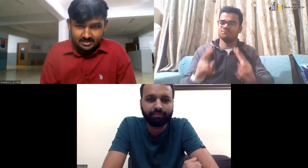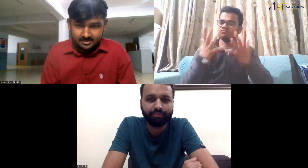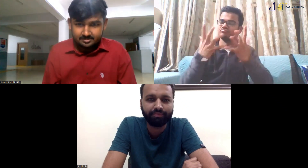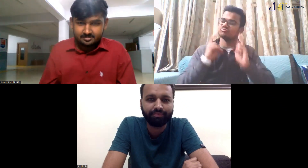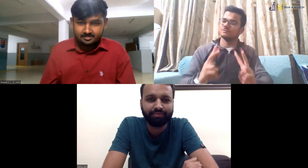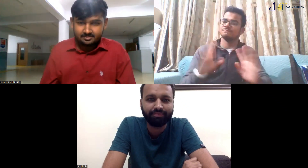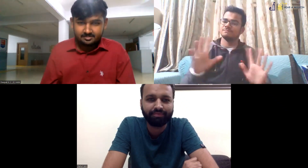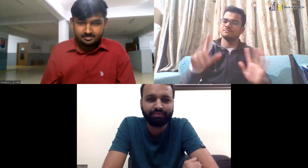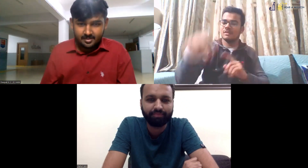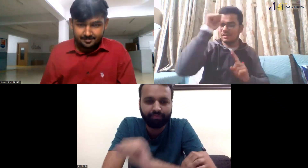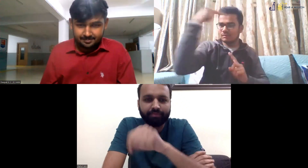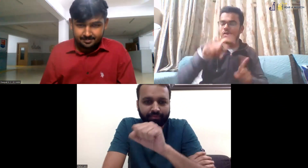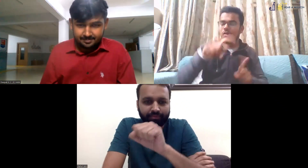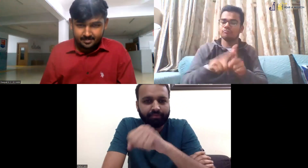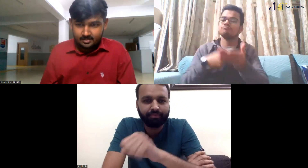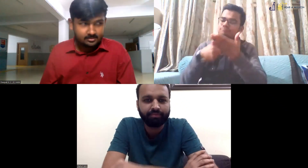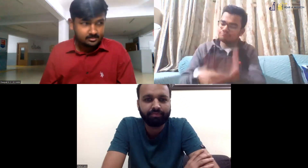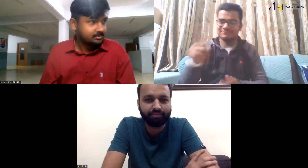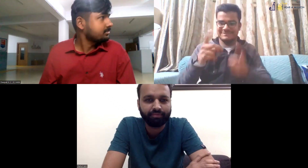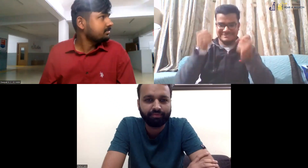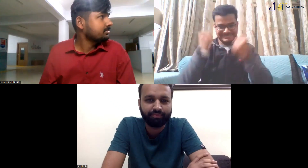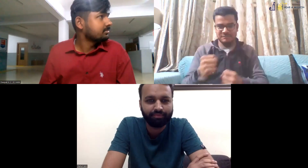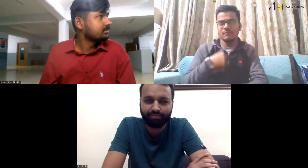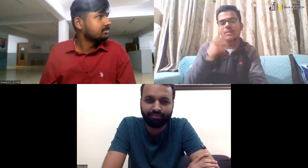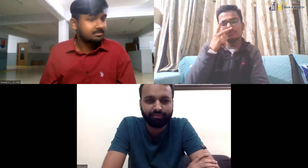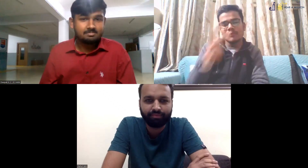and you was like they were strong, you know, very